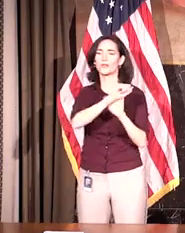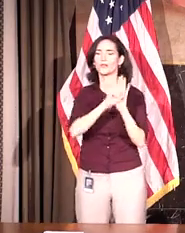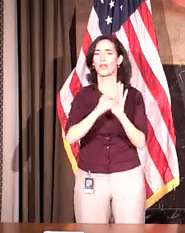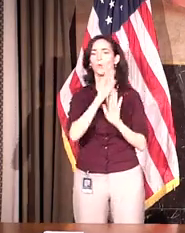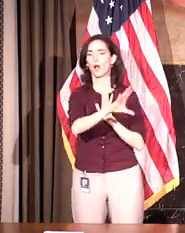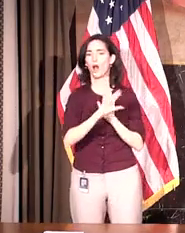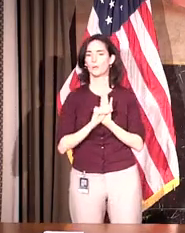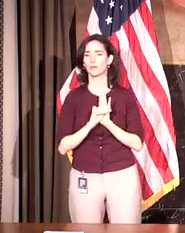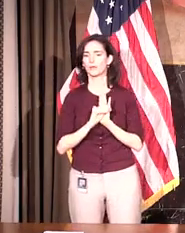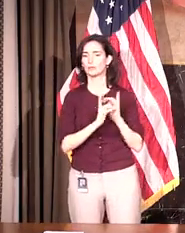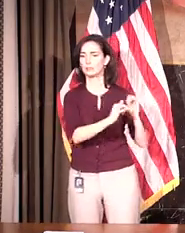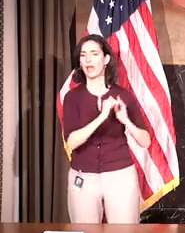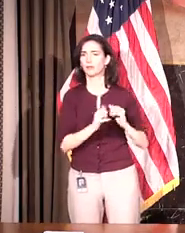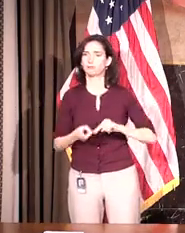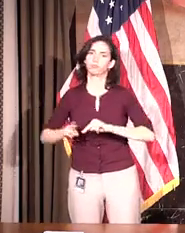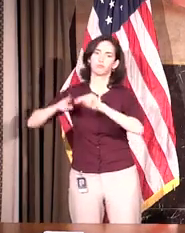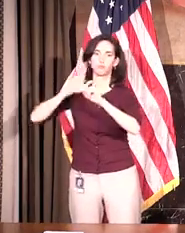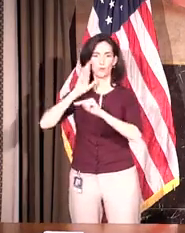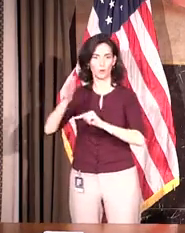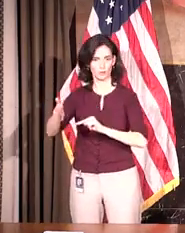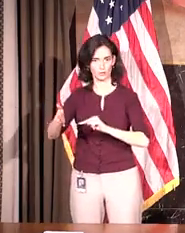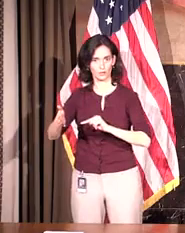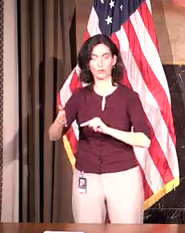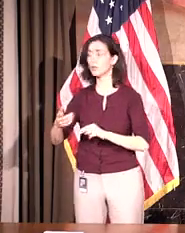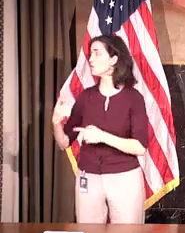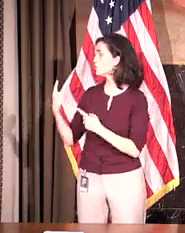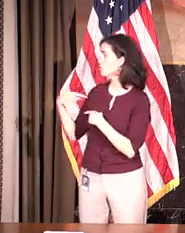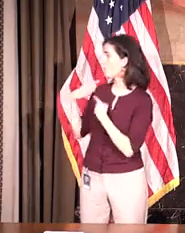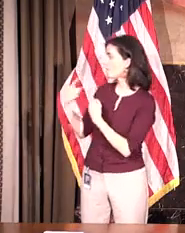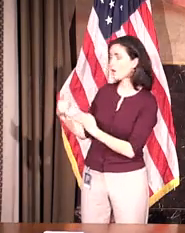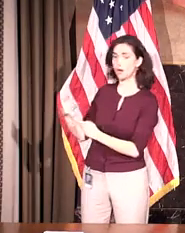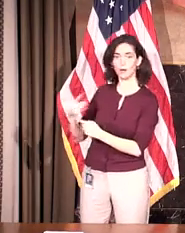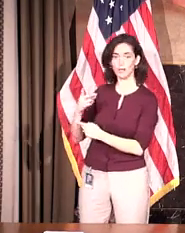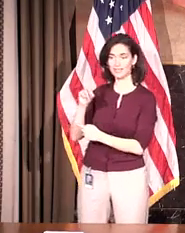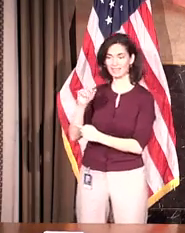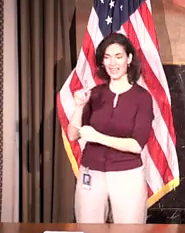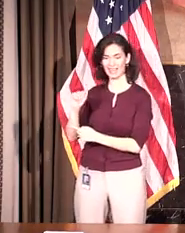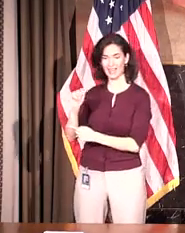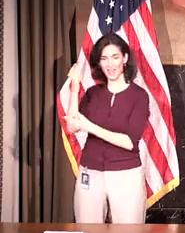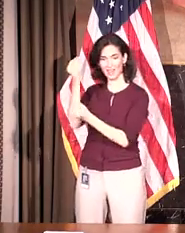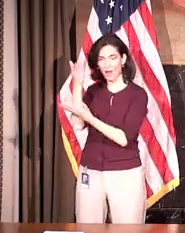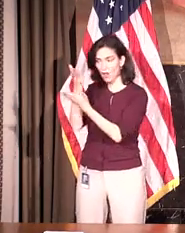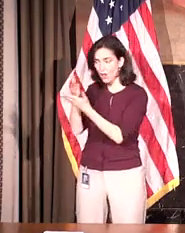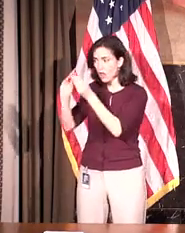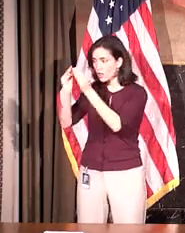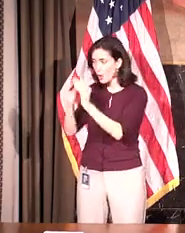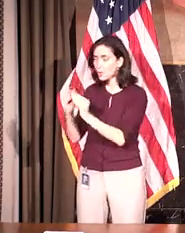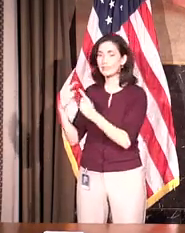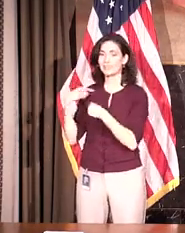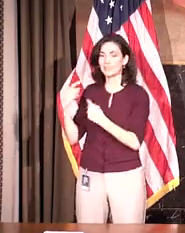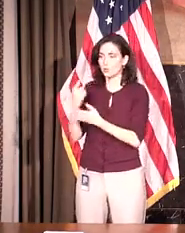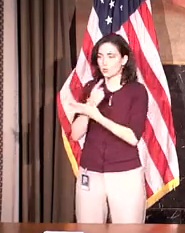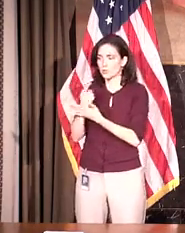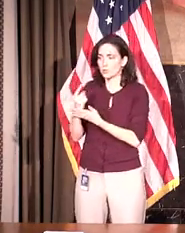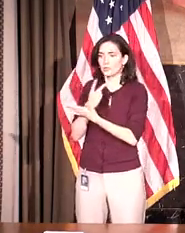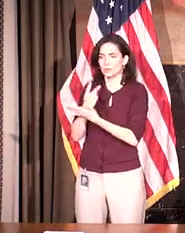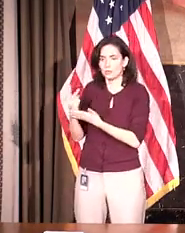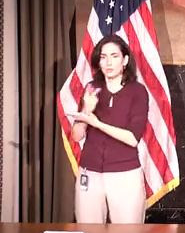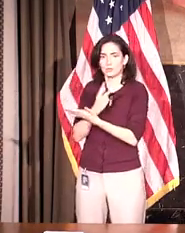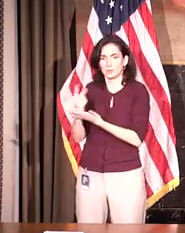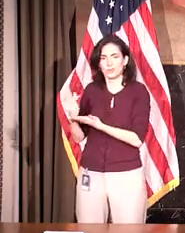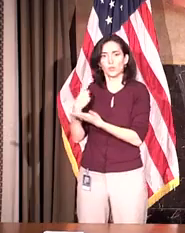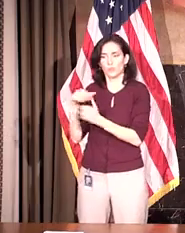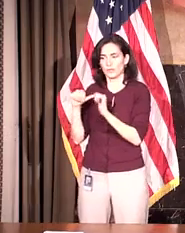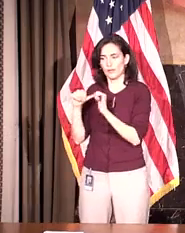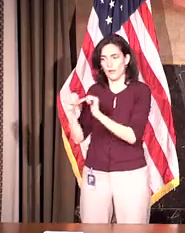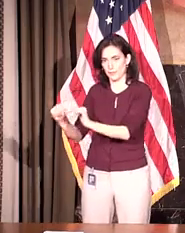now. The data is going to show that we really have been holding steady for a number of weeks now. And in the context